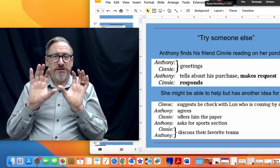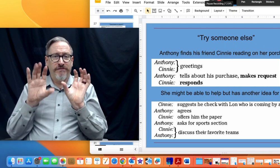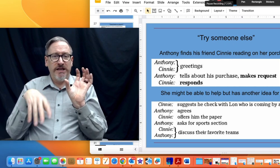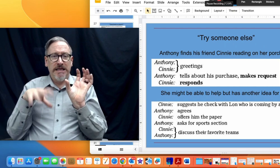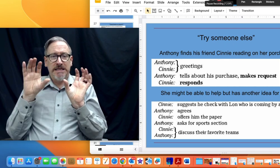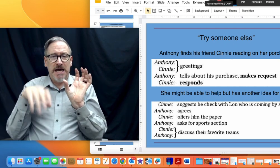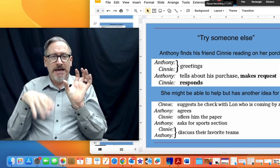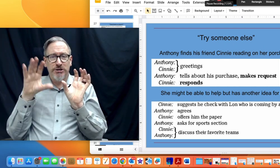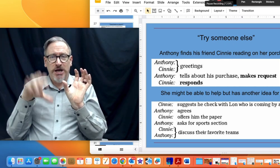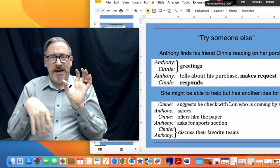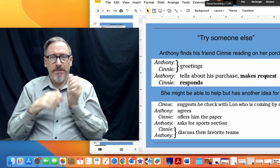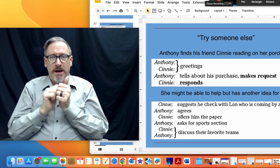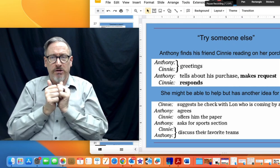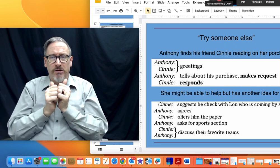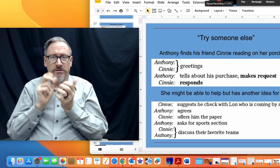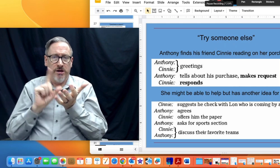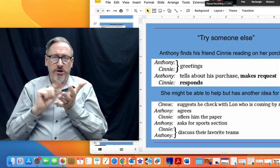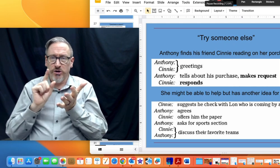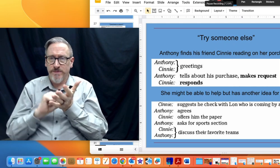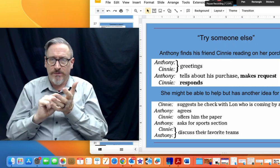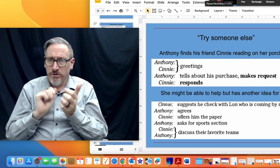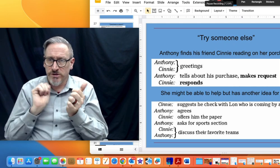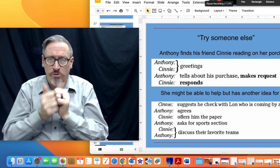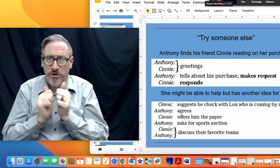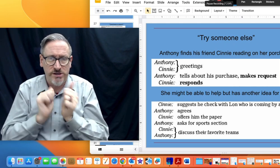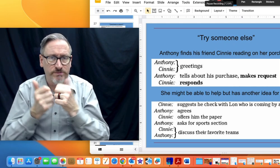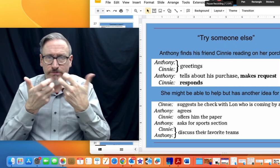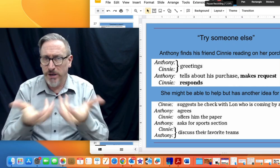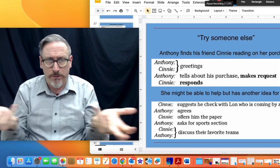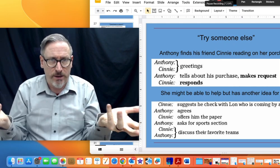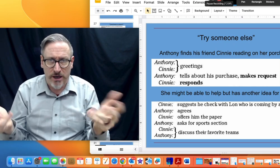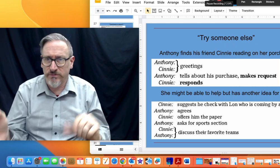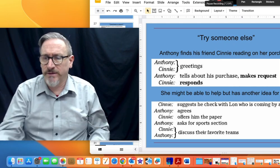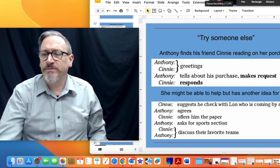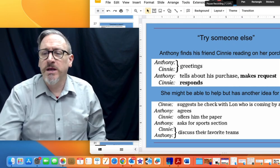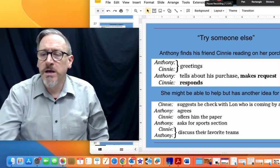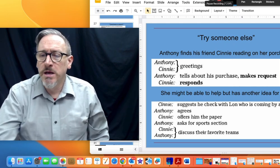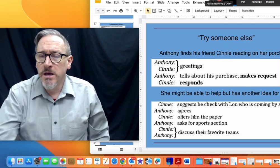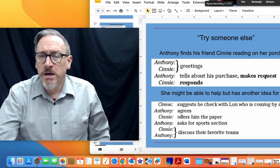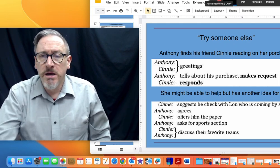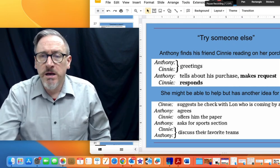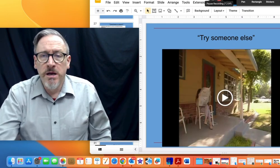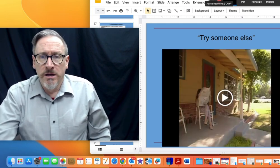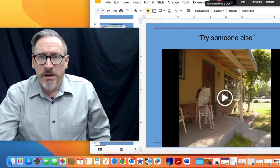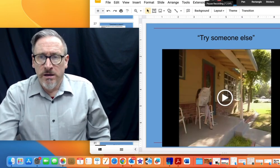just filling the time chatting about the newspaper, sports, blah, blah, blah, right?